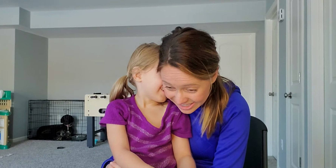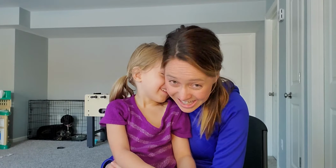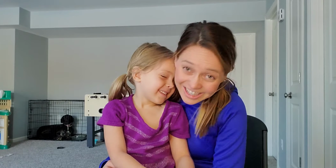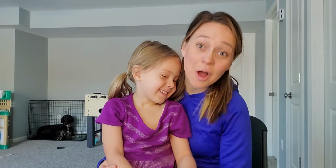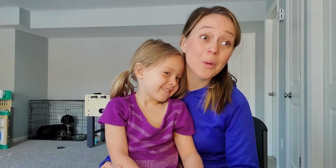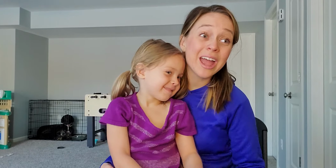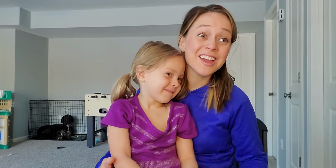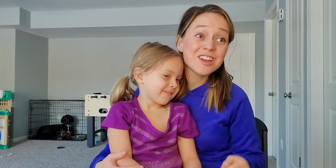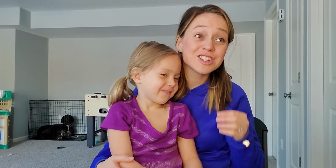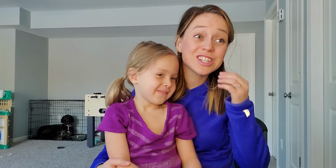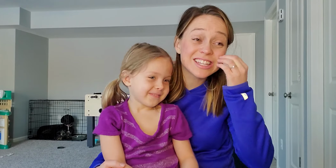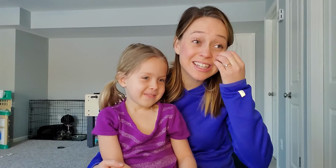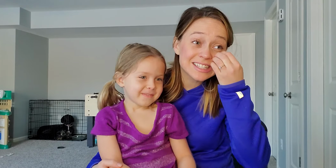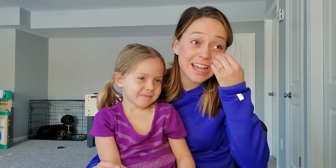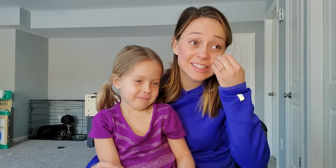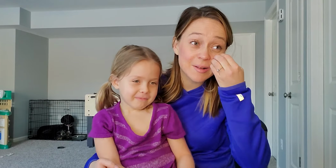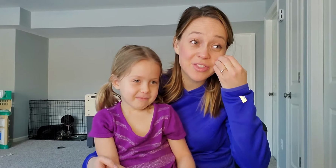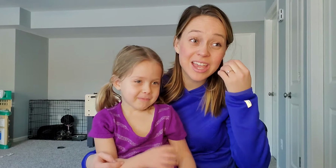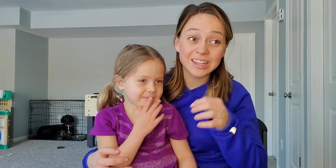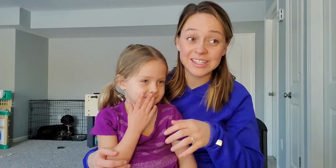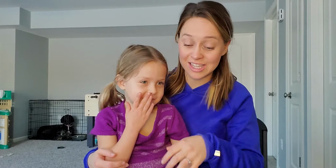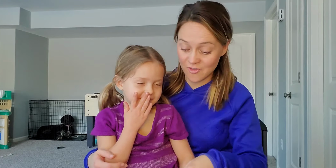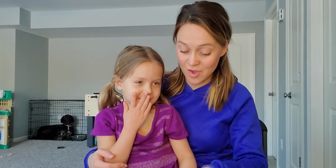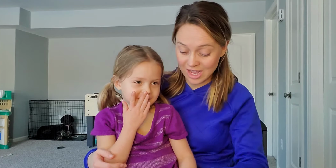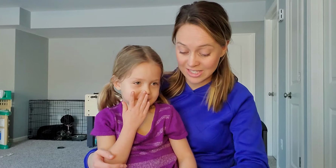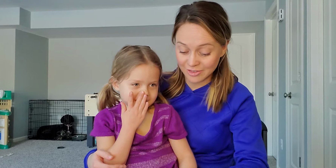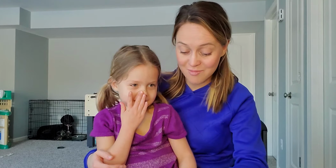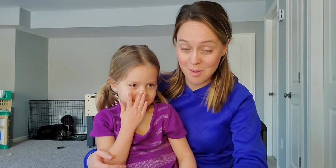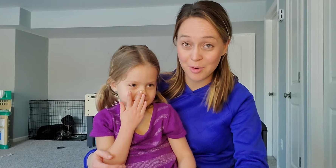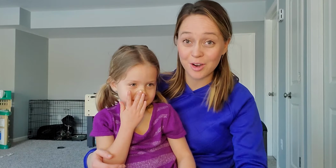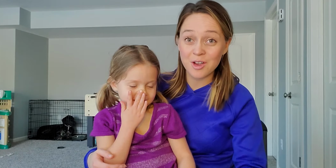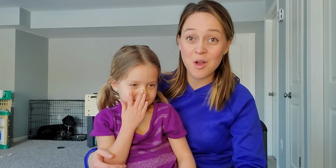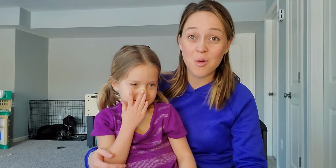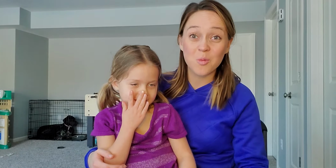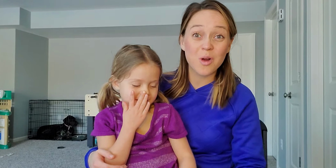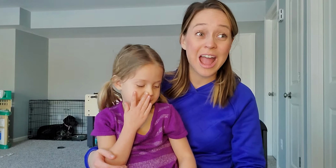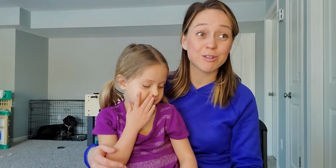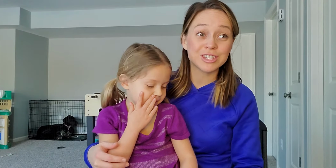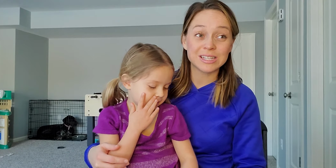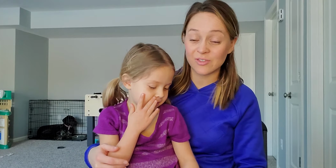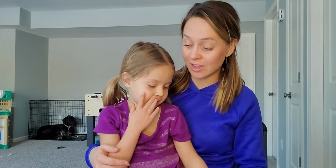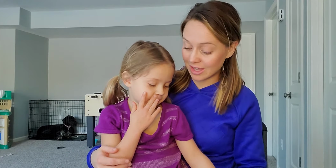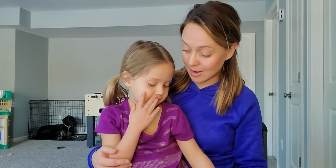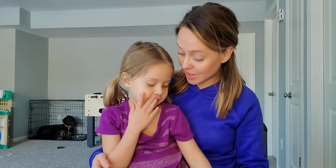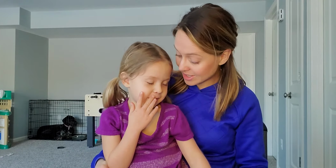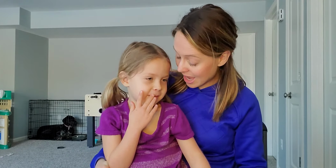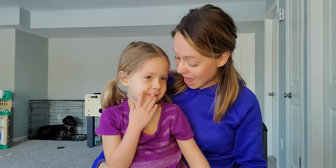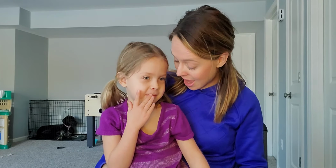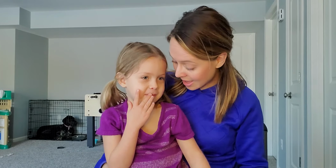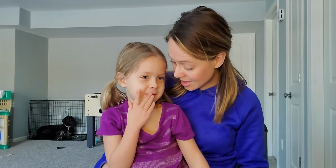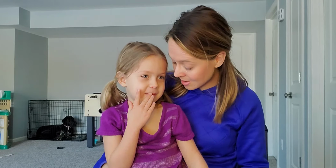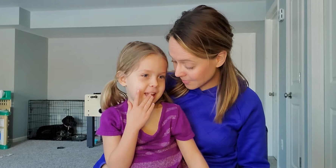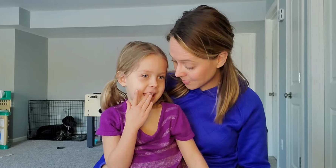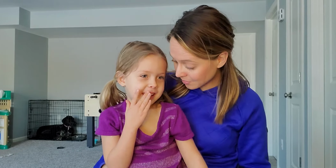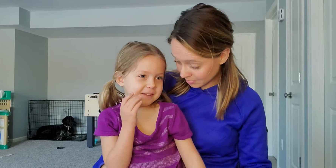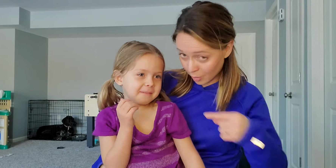Excited. Okay, she's gonna sign something. Let's see if you guys can remember how she is feeling. Say I. I. Point to